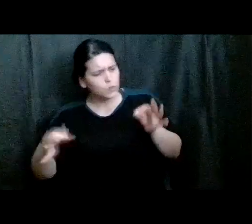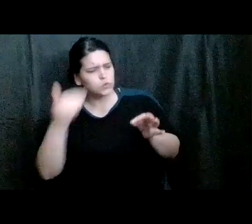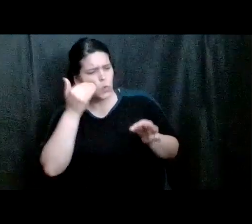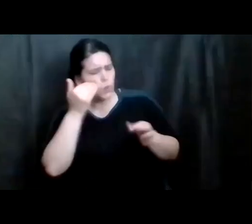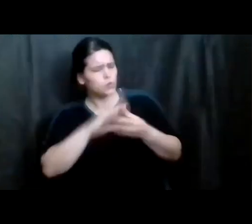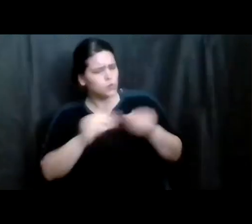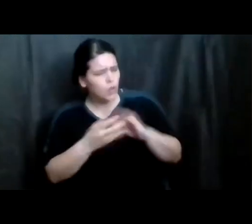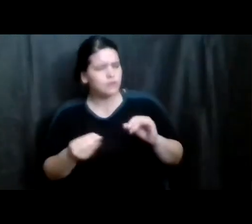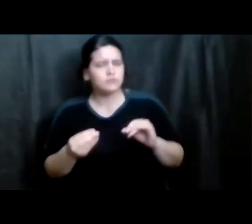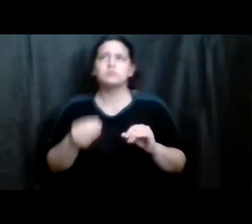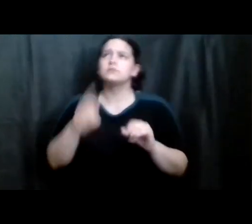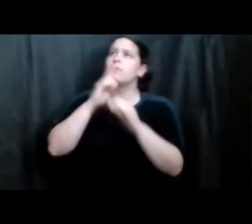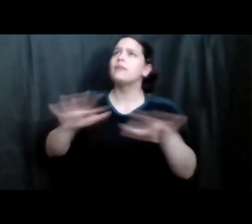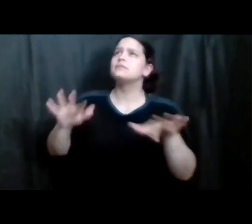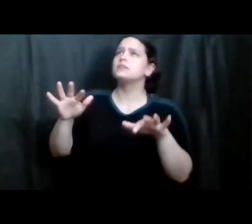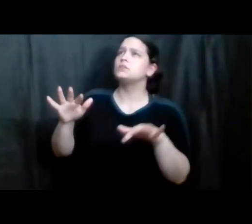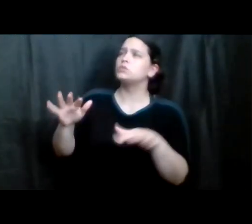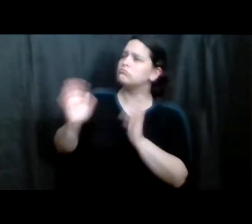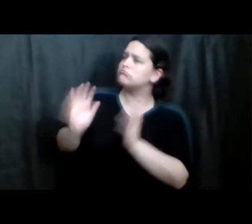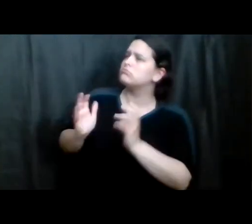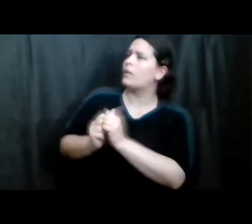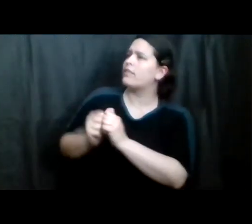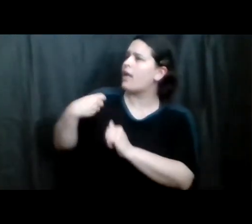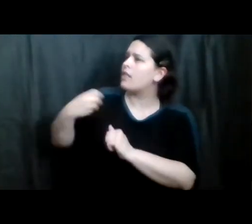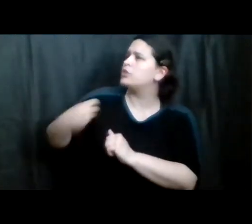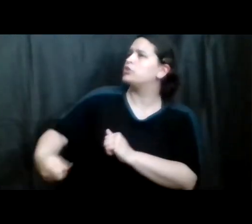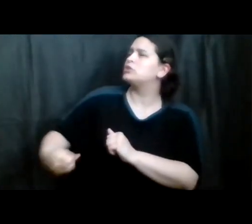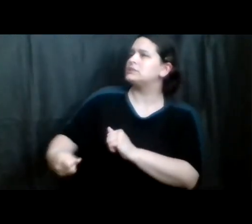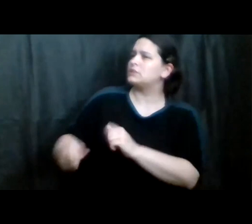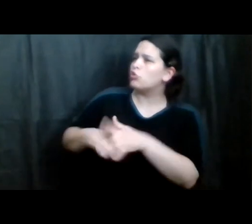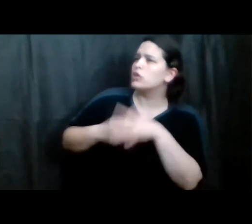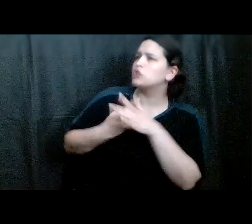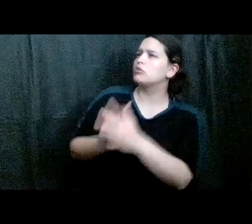elders in original tongues when it was they who gave us breath to exist.